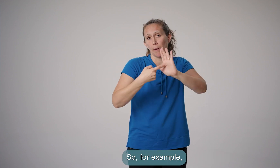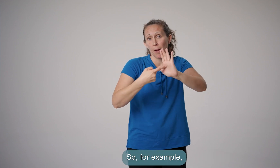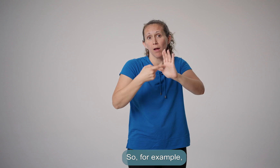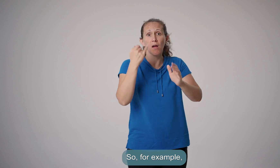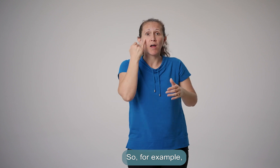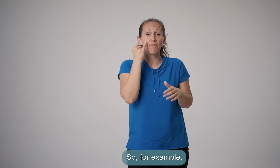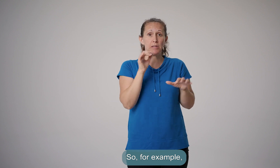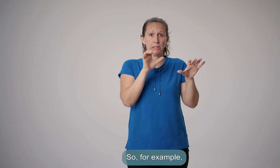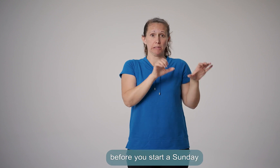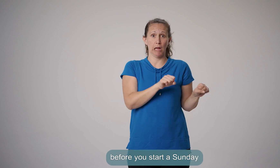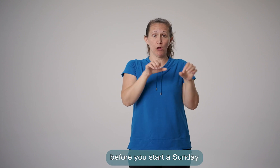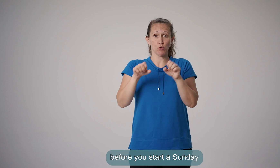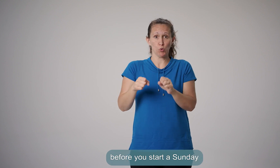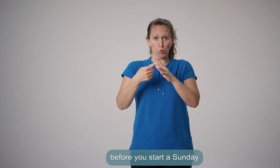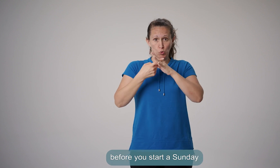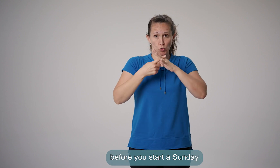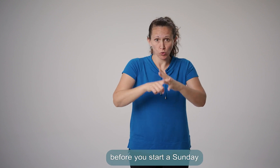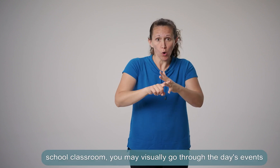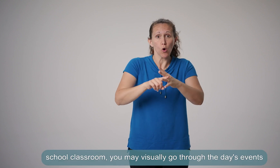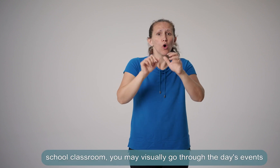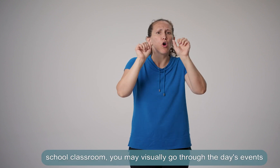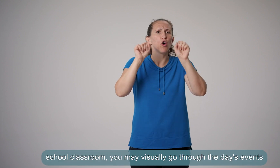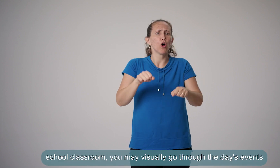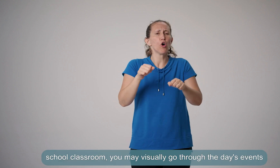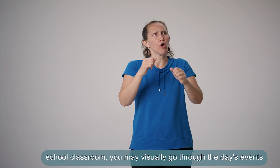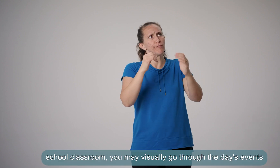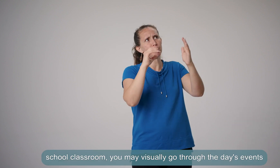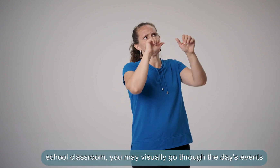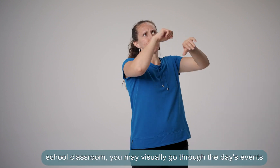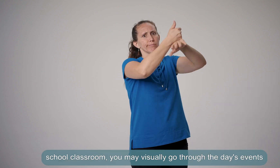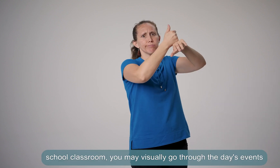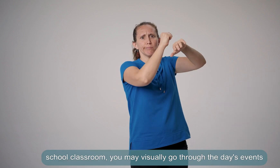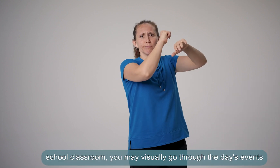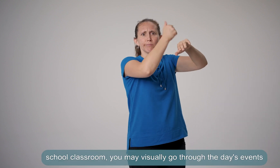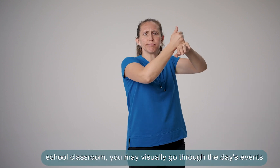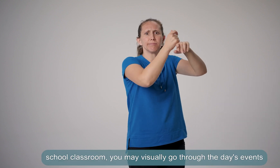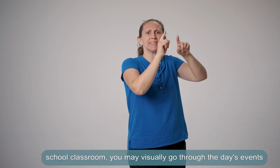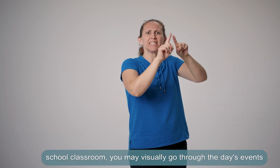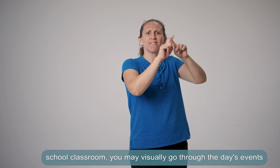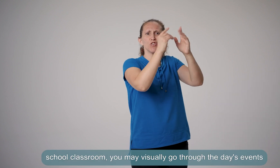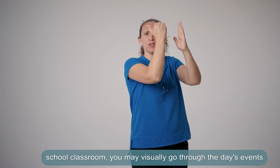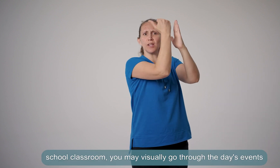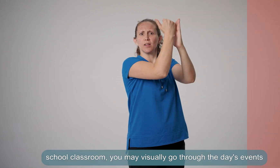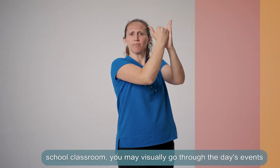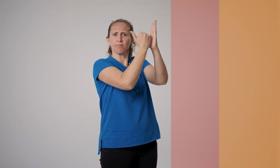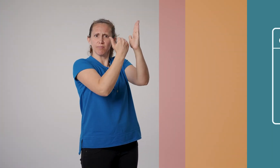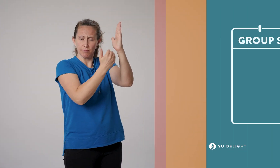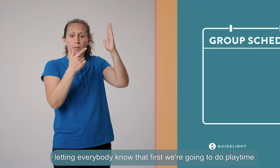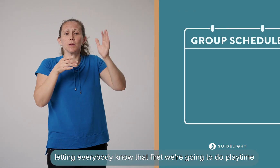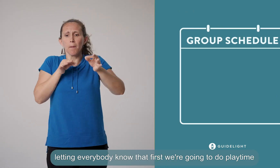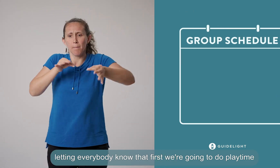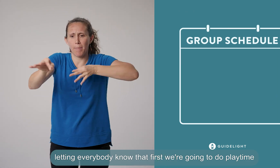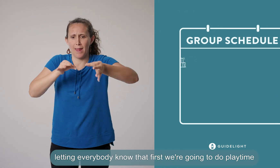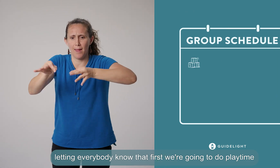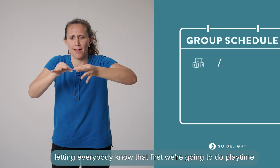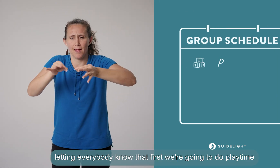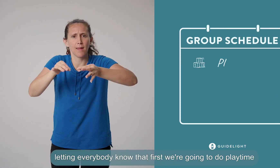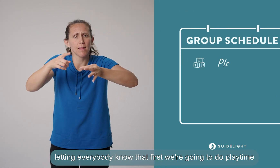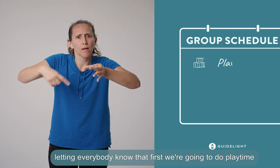So, for example, before you start a Sunday school classroom, you may visually go through the day's events, letting everybody know that first